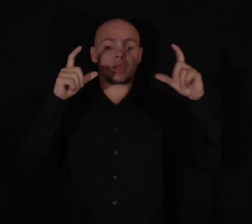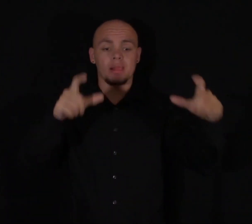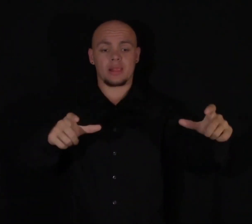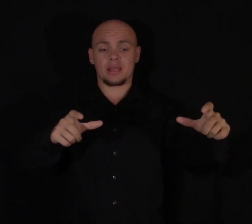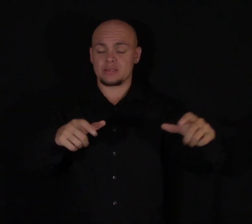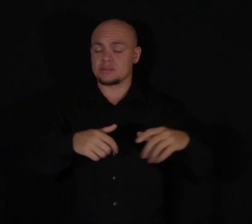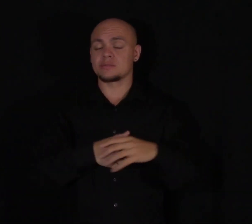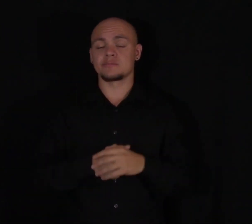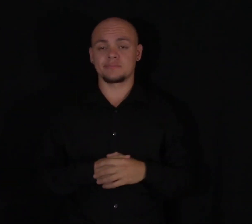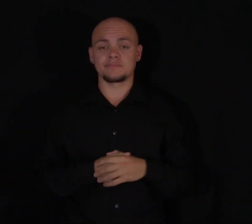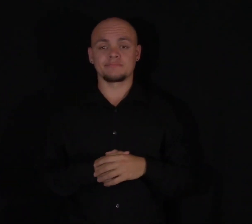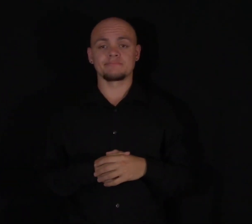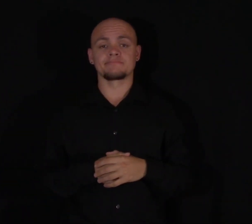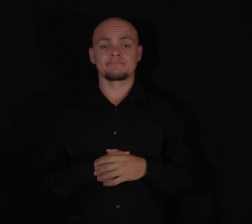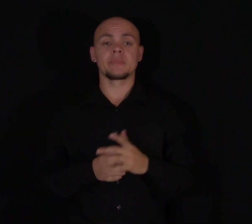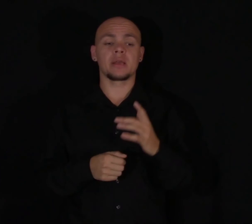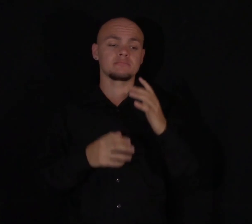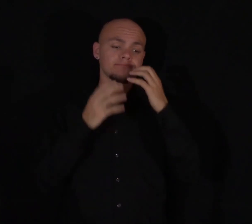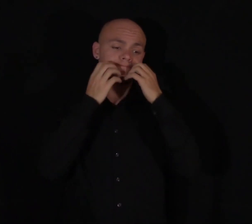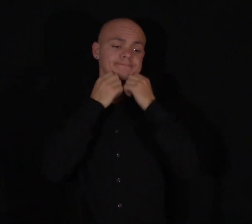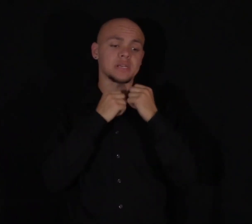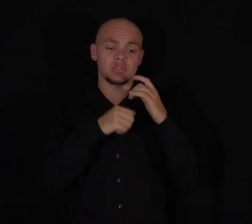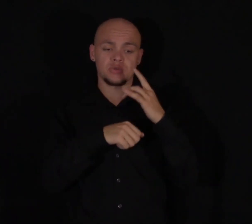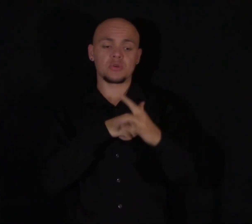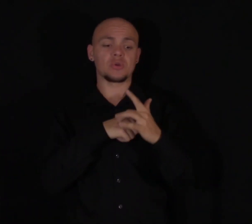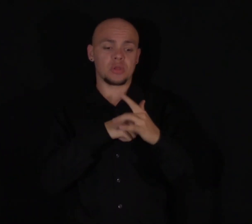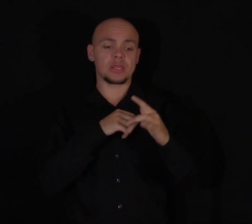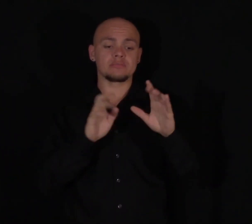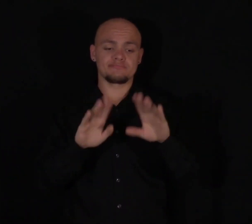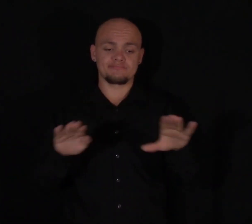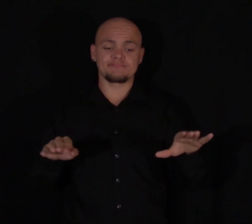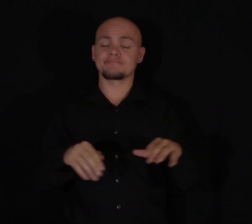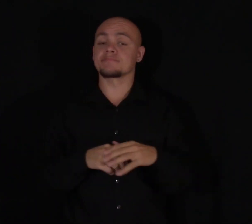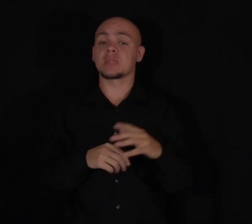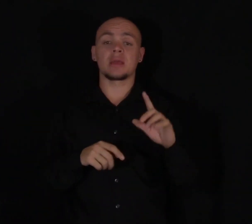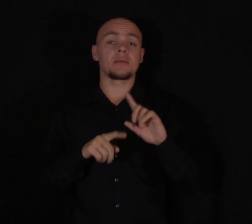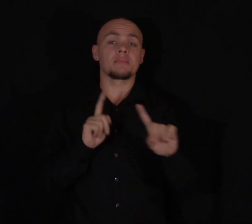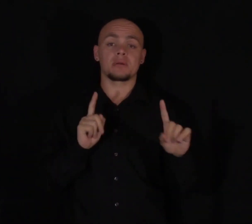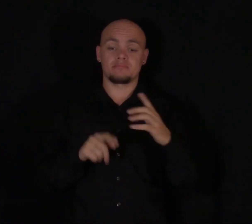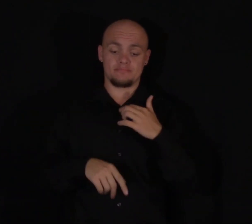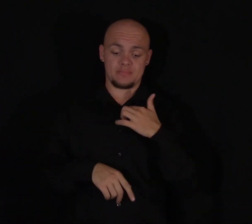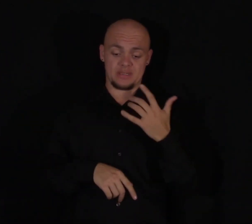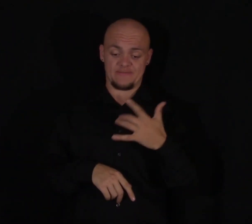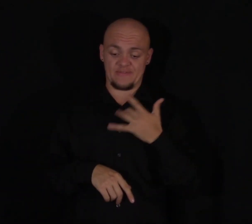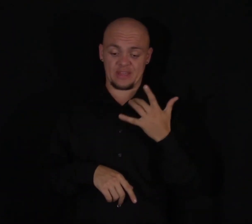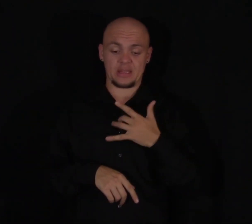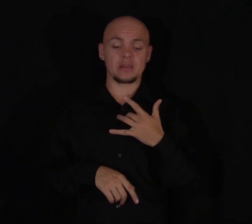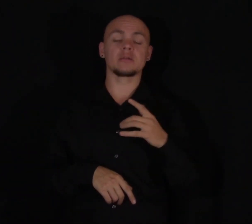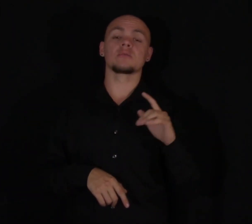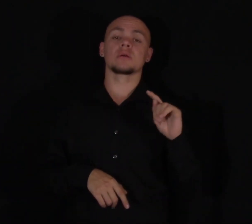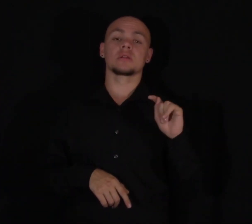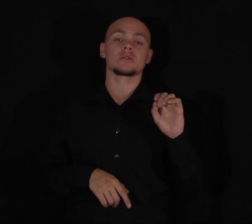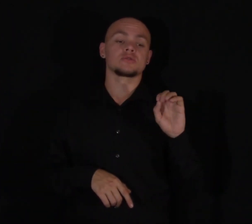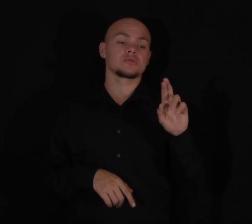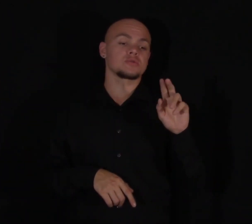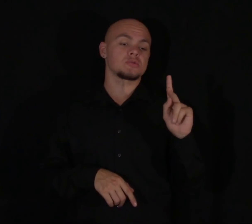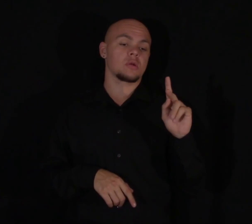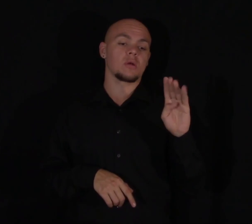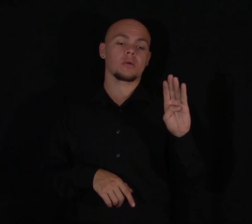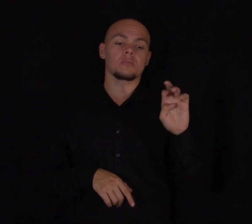to me in early childhood. But my general state of feeling was a torpor, in which a prison was as welcome as a residence as